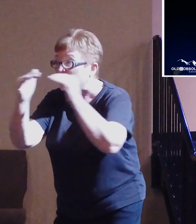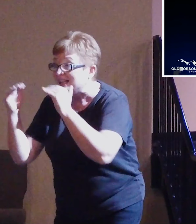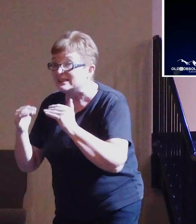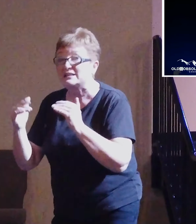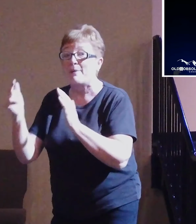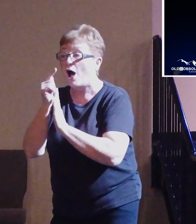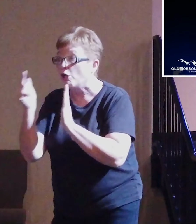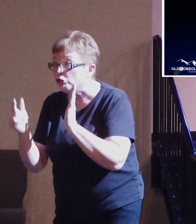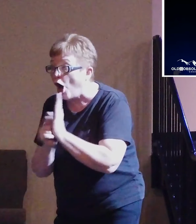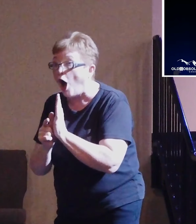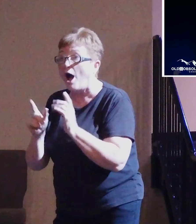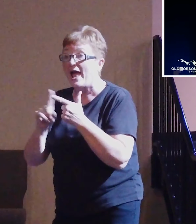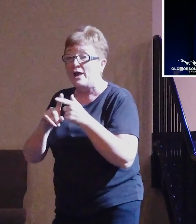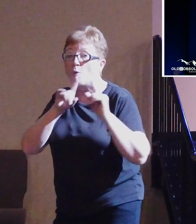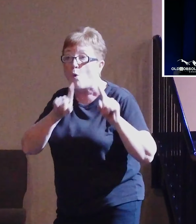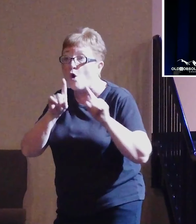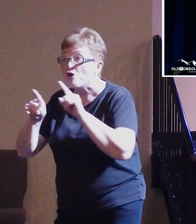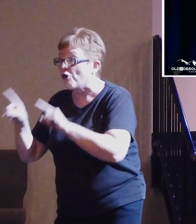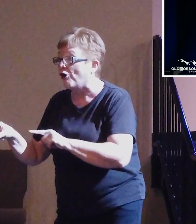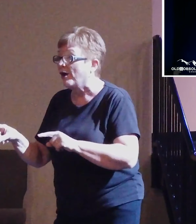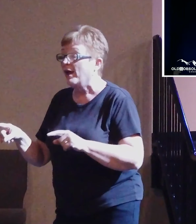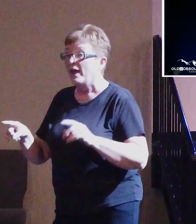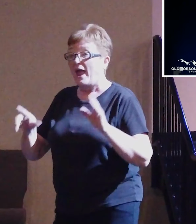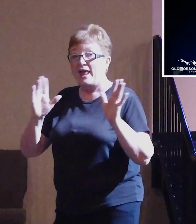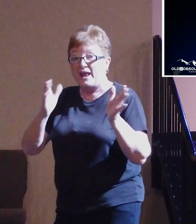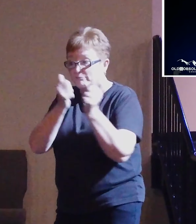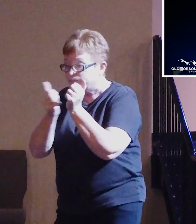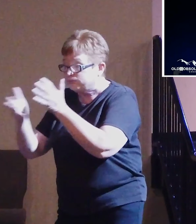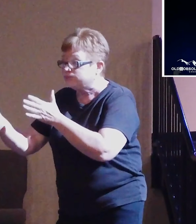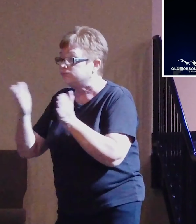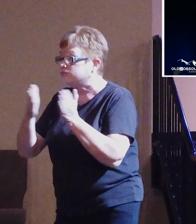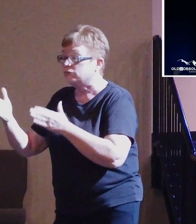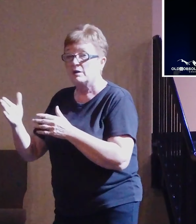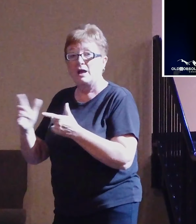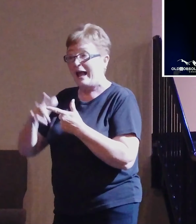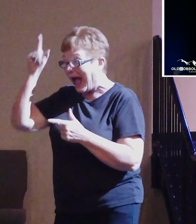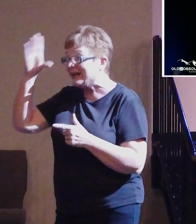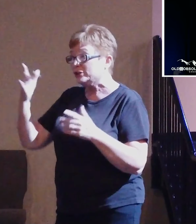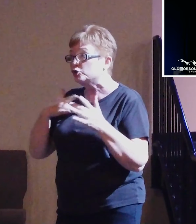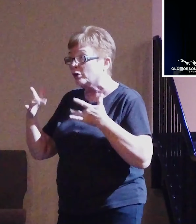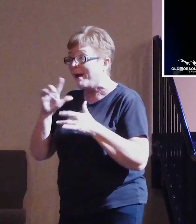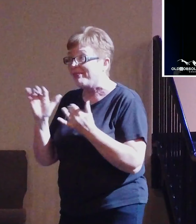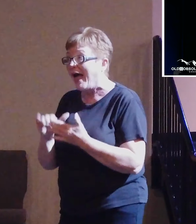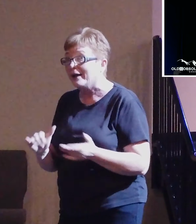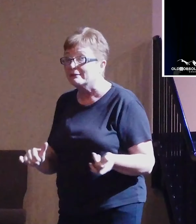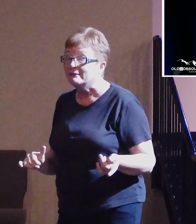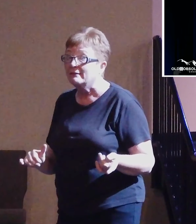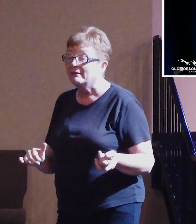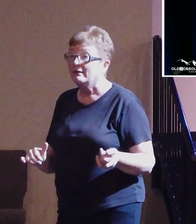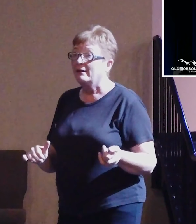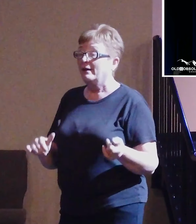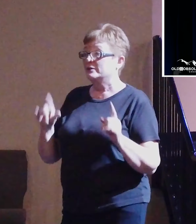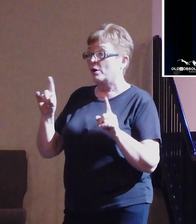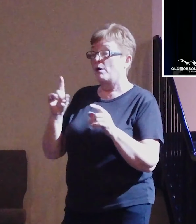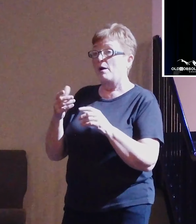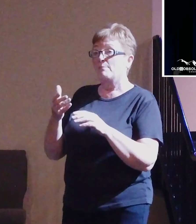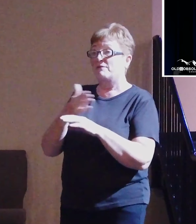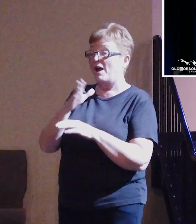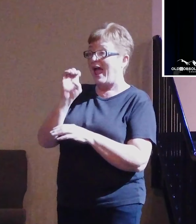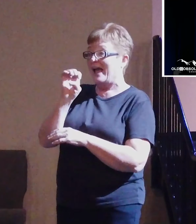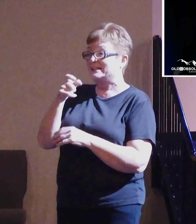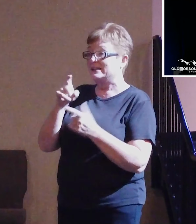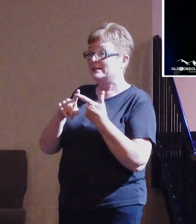law and order. He's concerned about societal constructs. So before we even get to Exodus 20, we can go to